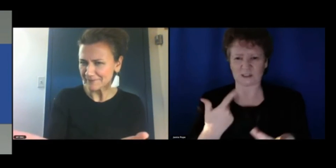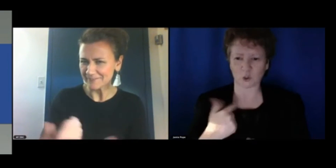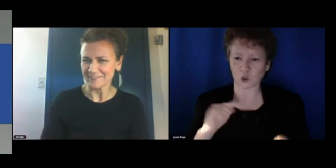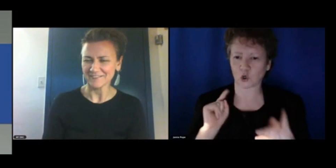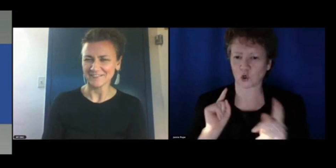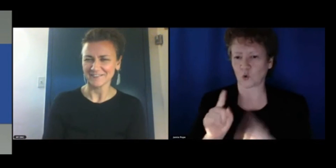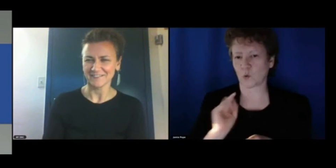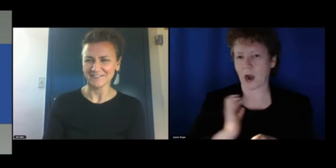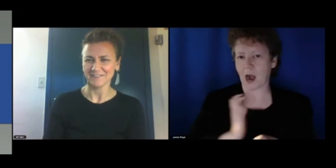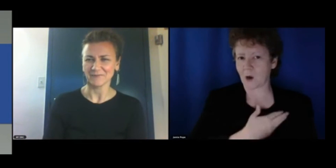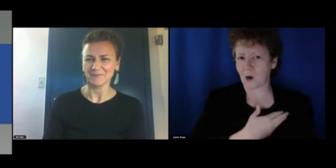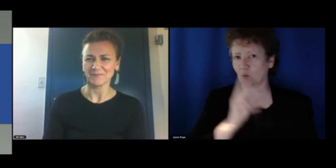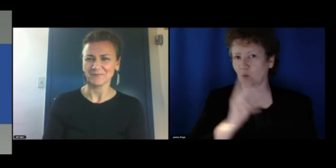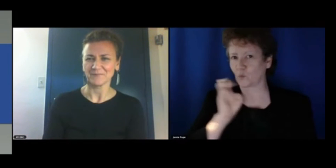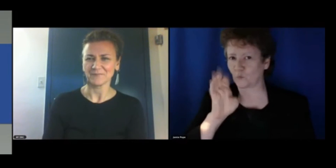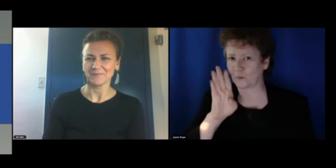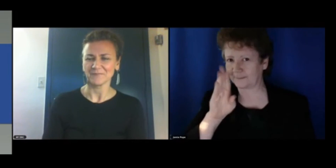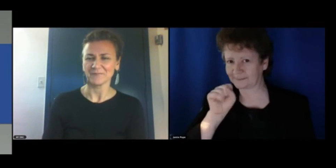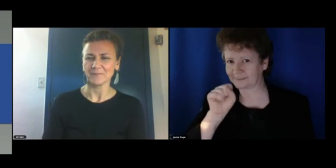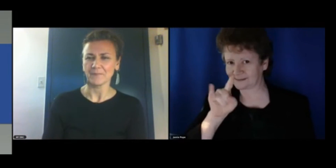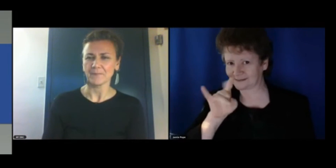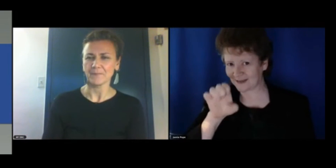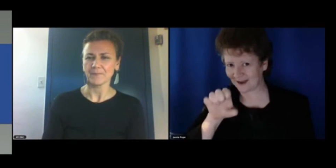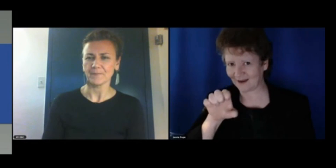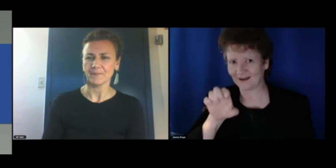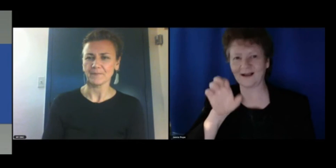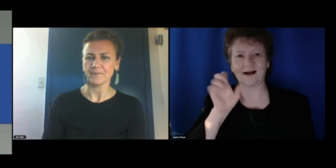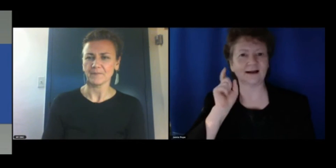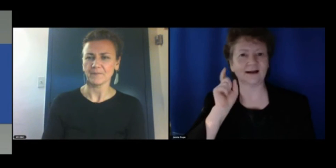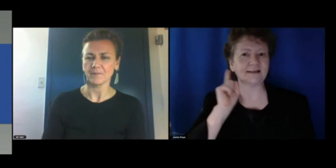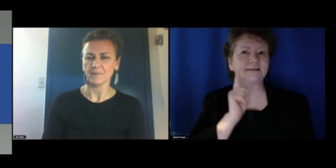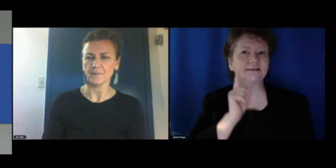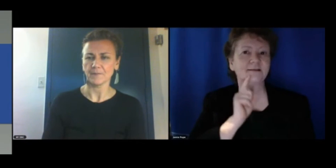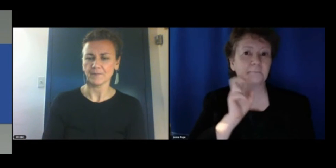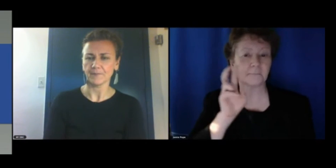So this is a really important question. How do you register for the conference?